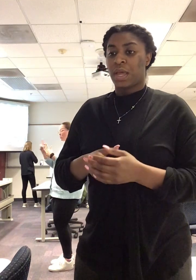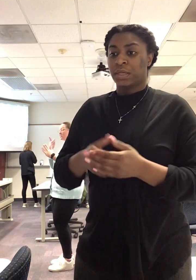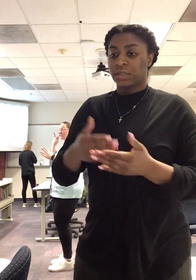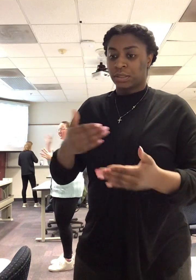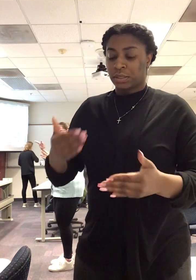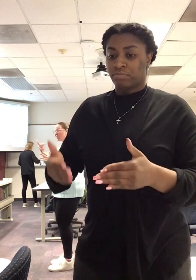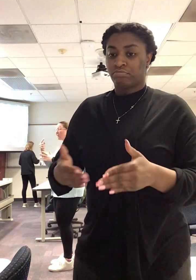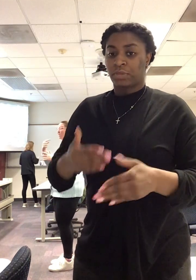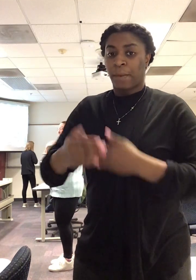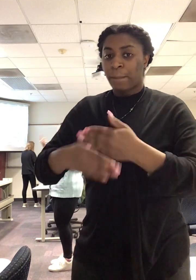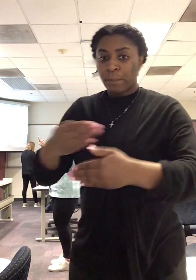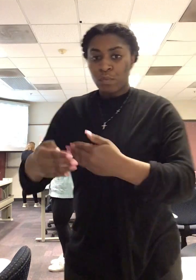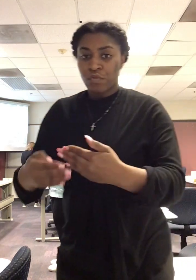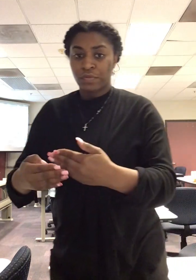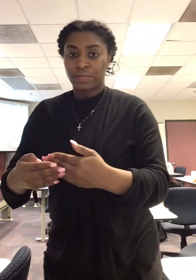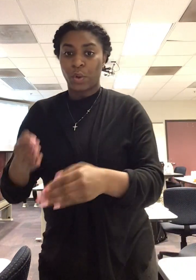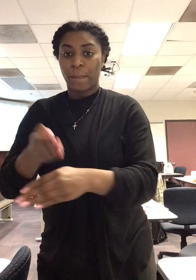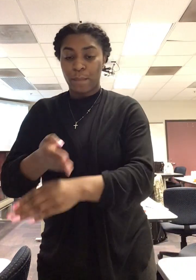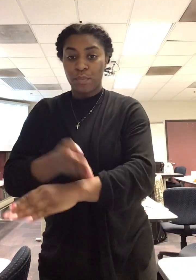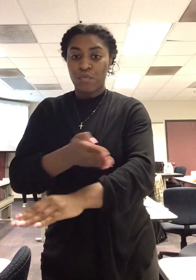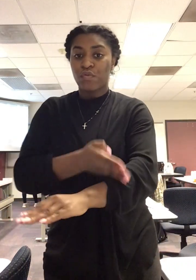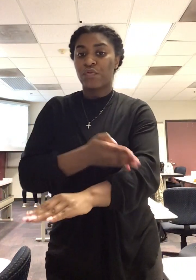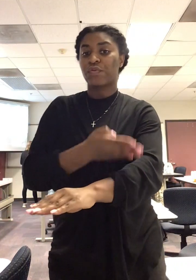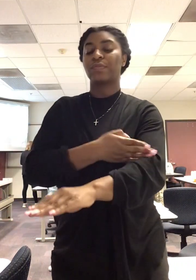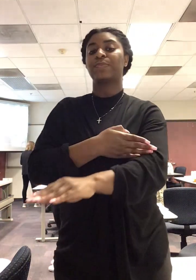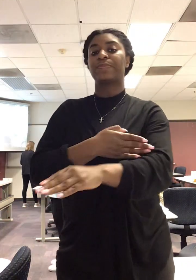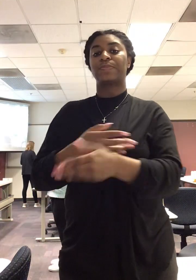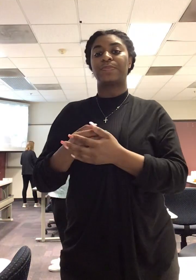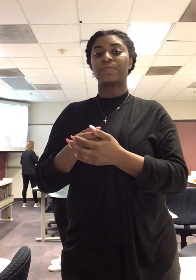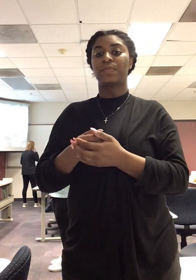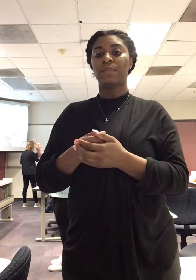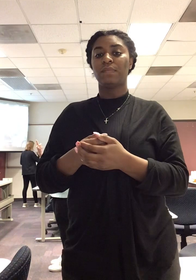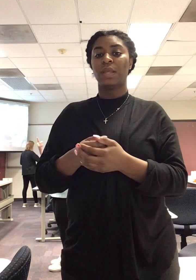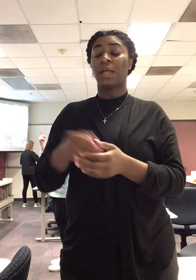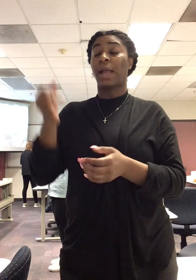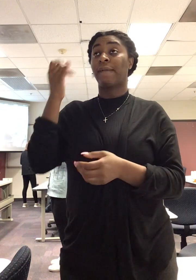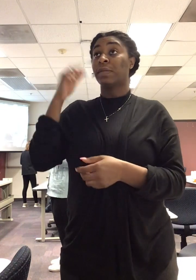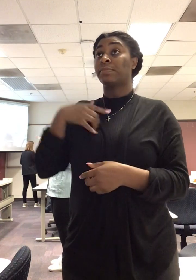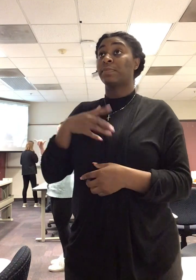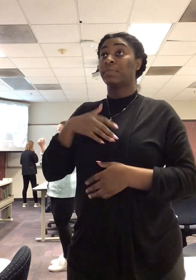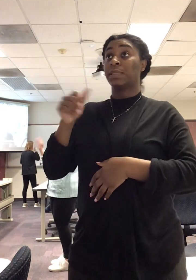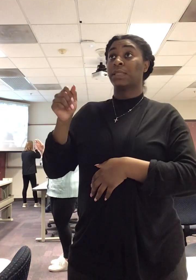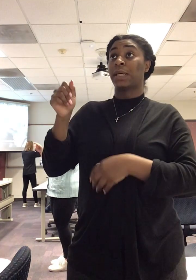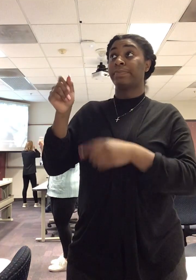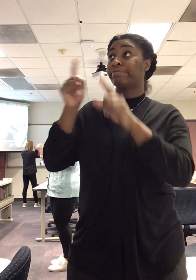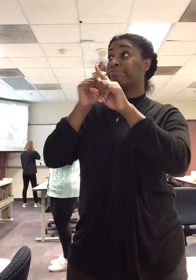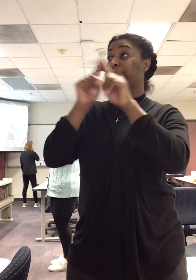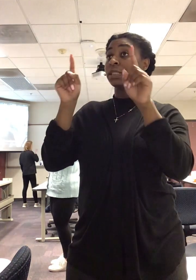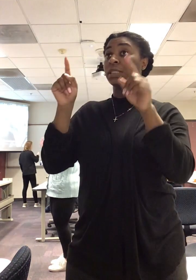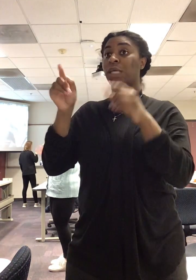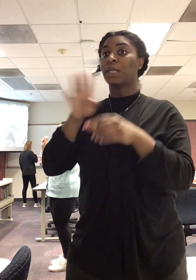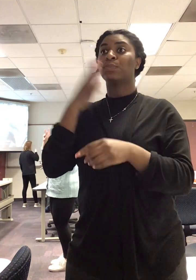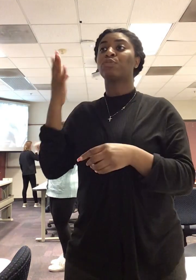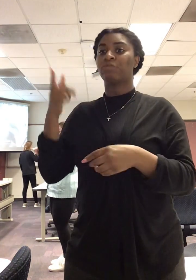where you saw what you're saying. Like if I said the sky is blue, I would have to show you the sky. Okay, so you have to prove